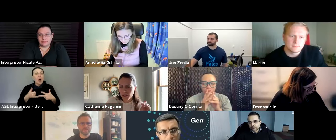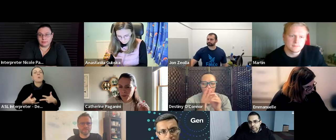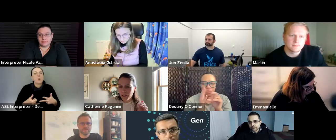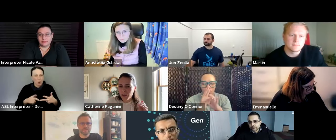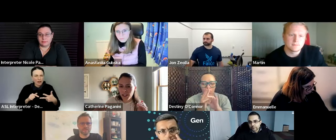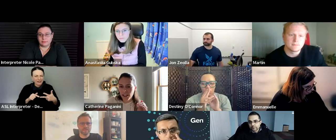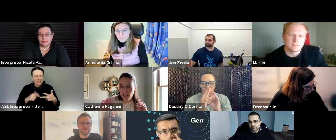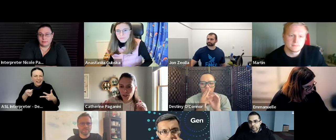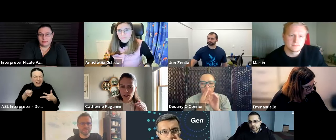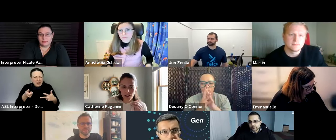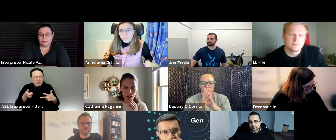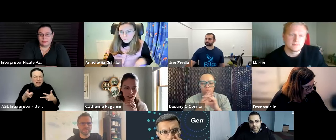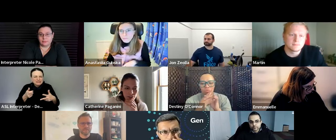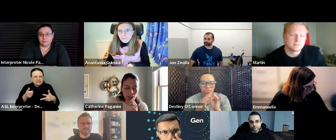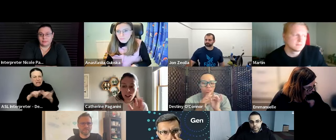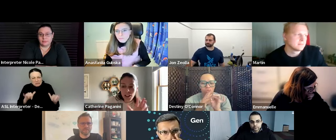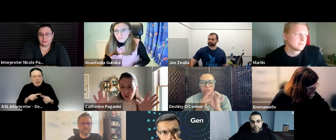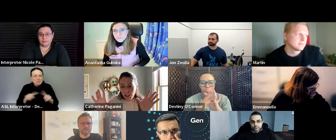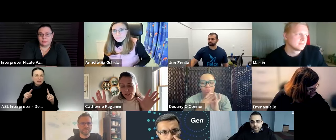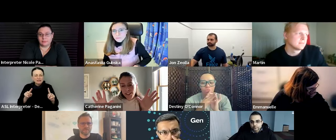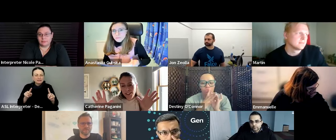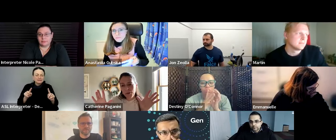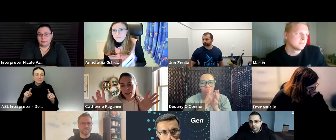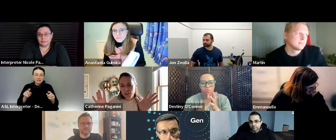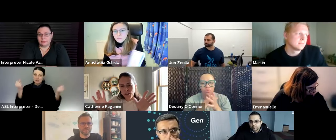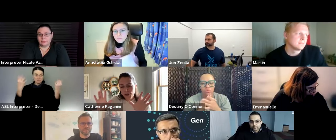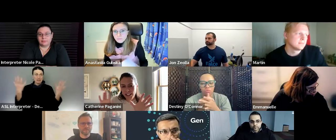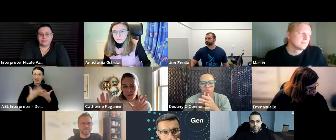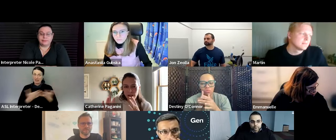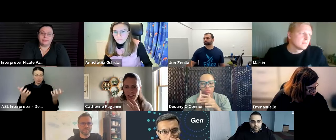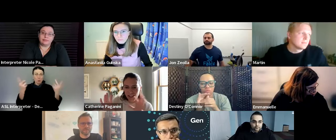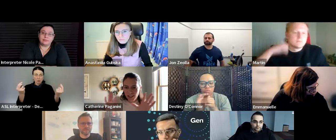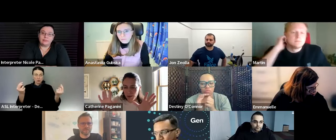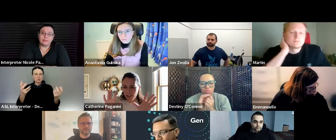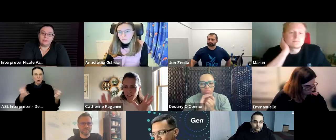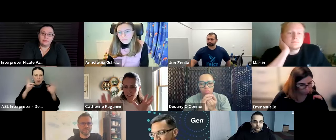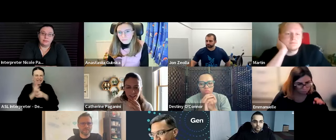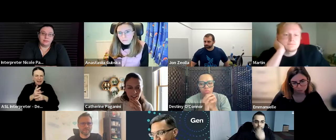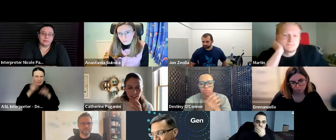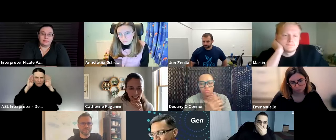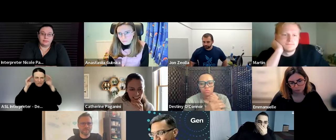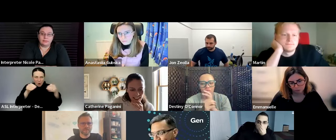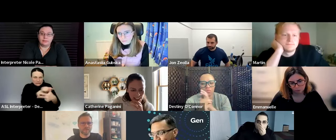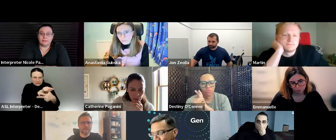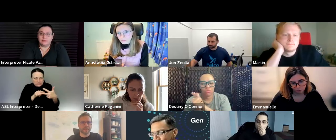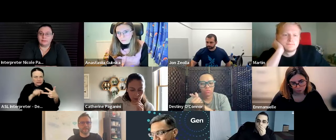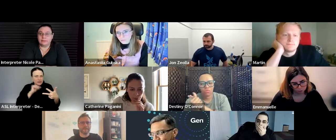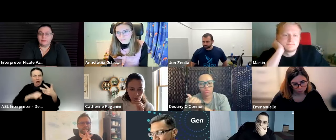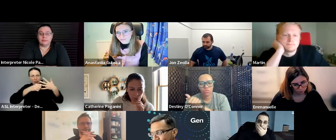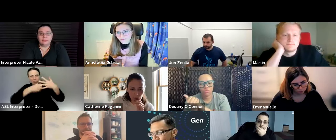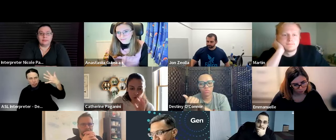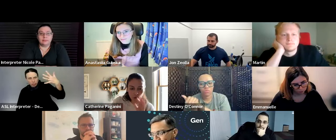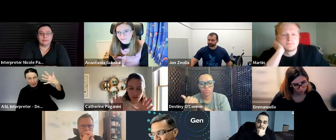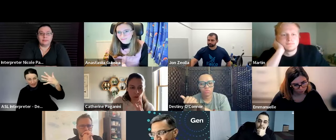we can do that a little bit in parallel but i think those are kind of because there are a lot of things that we want to do so i want to keep us a little bit on um